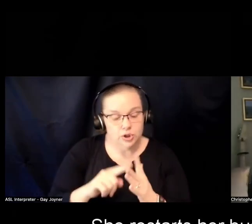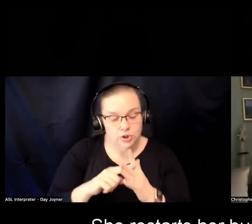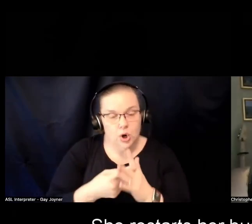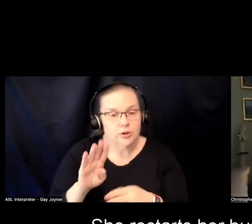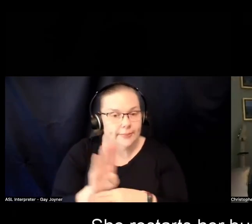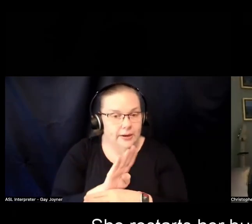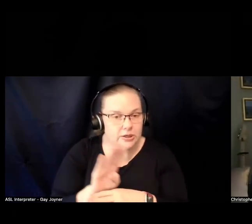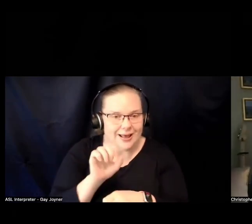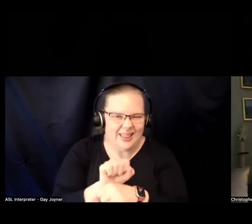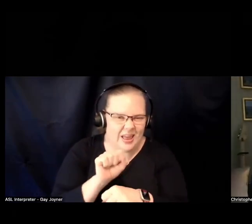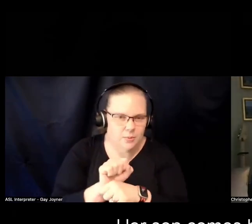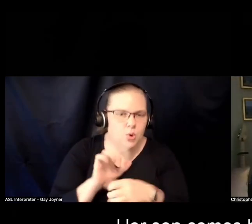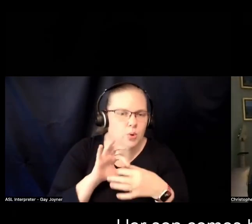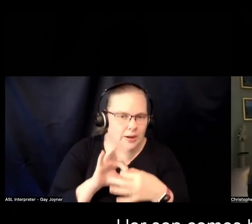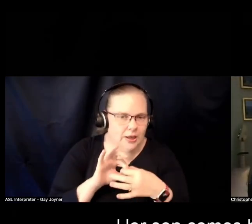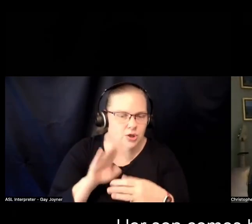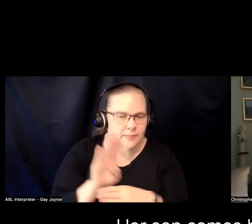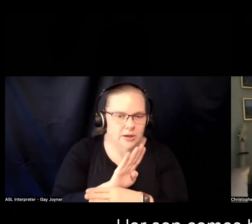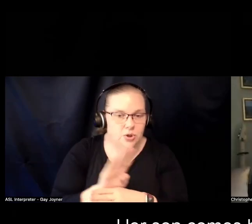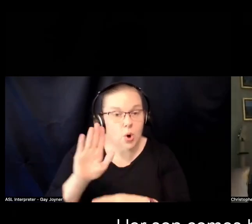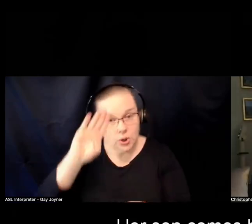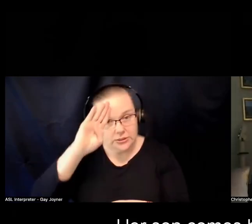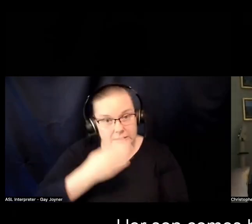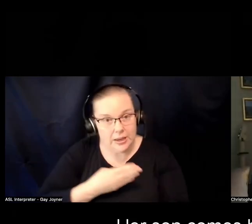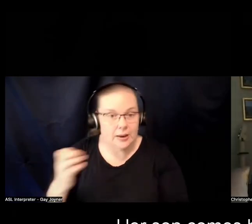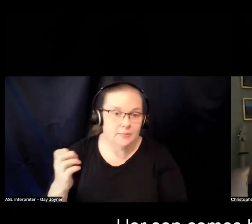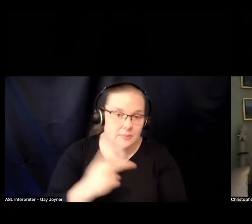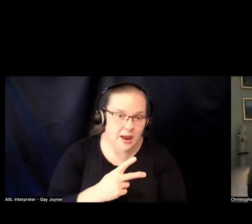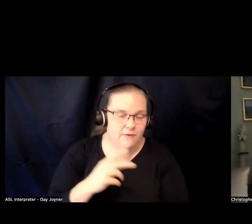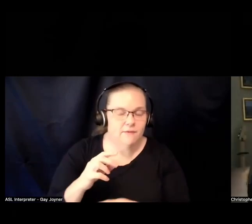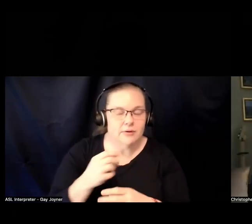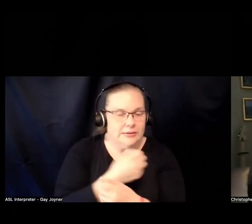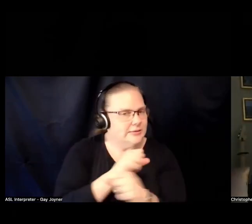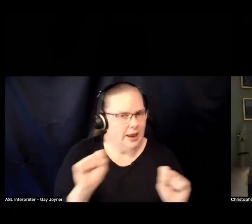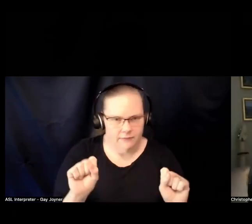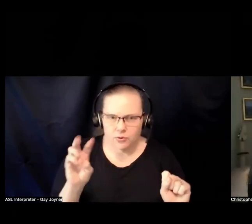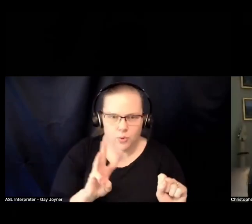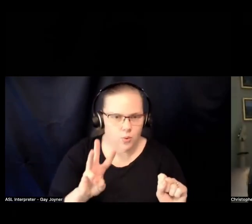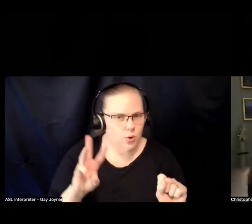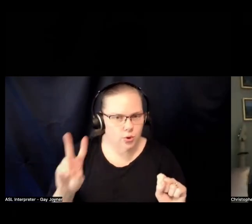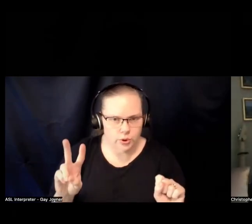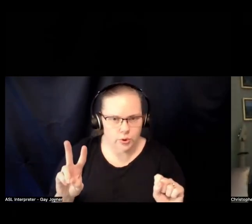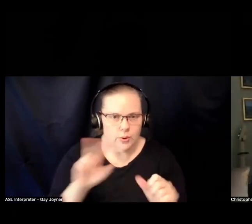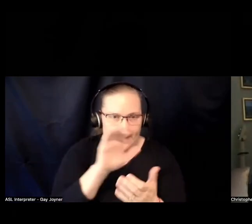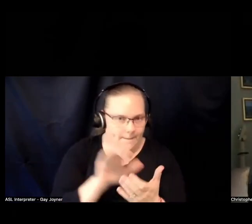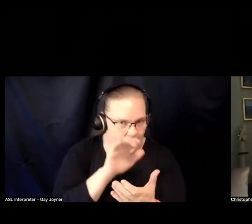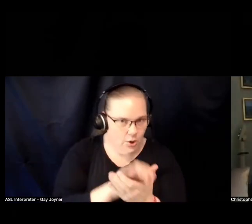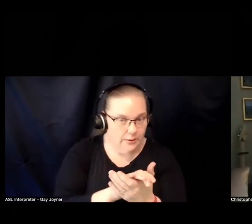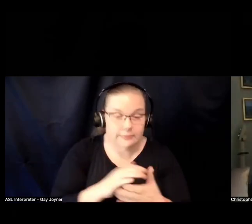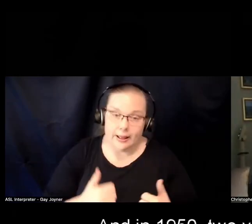labor relations business. Her son comes back safely from World War II. He gets married, and life is